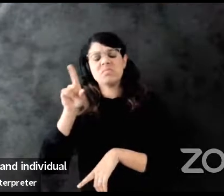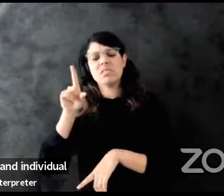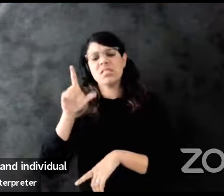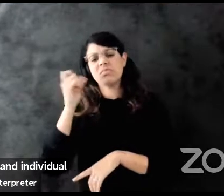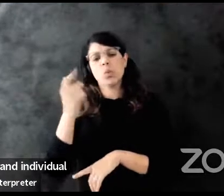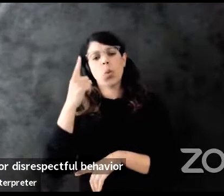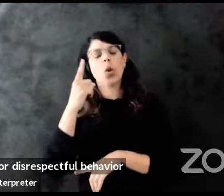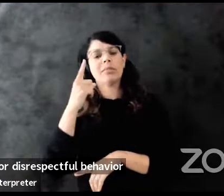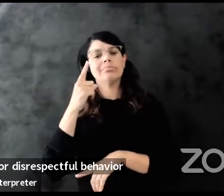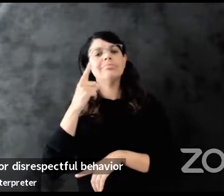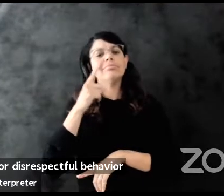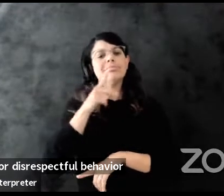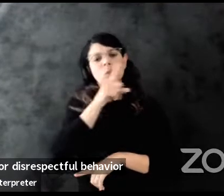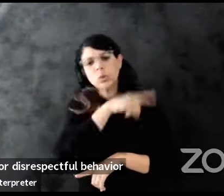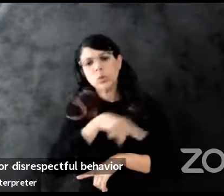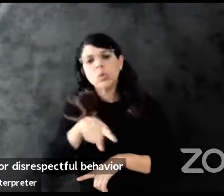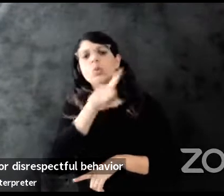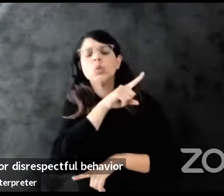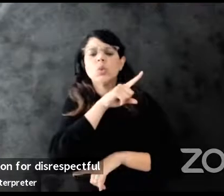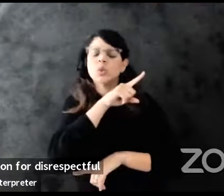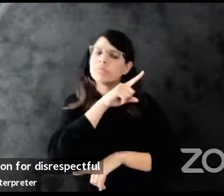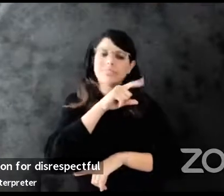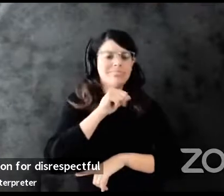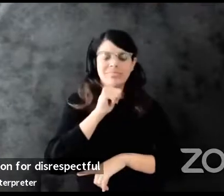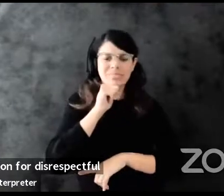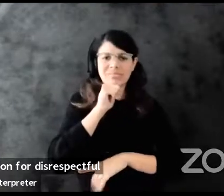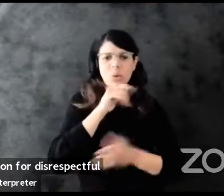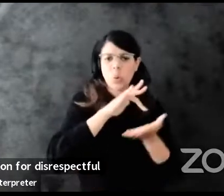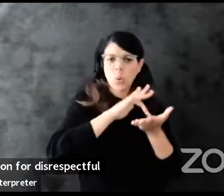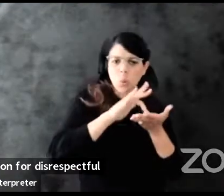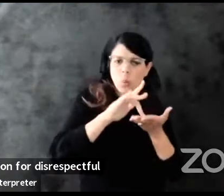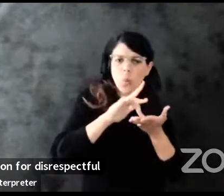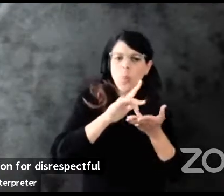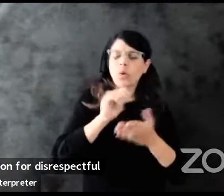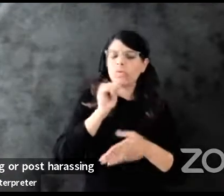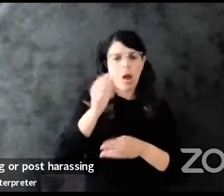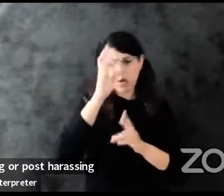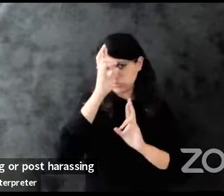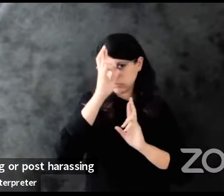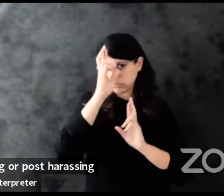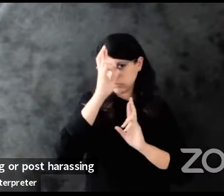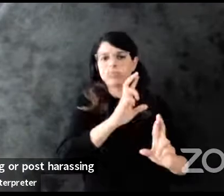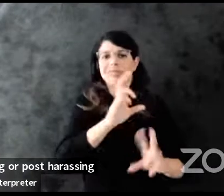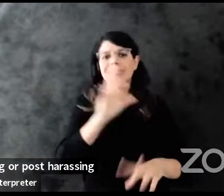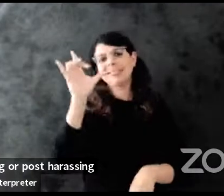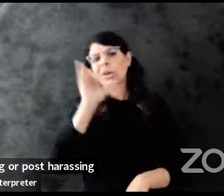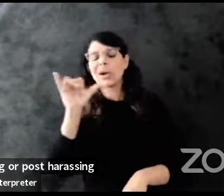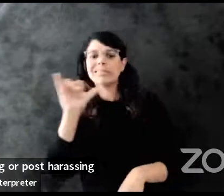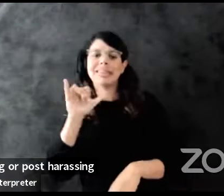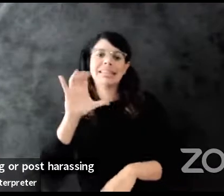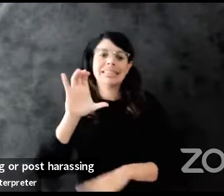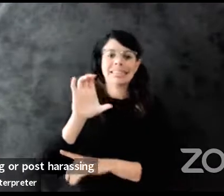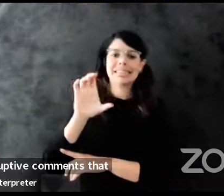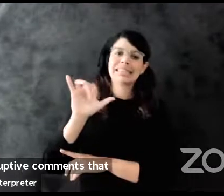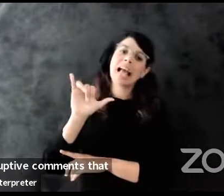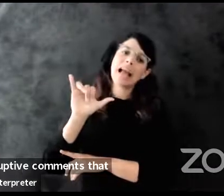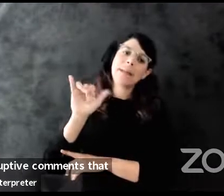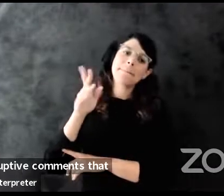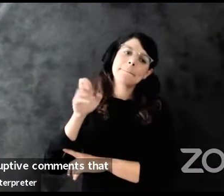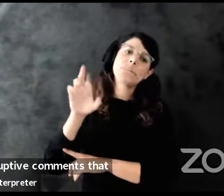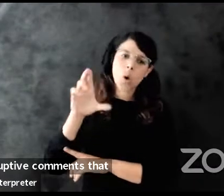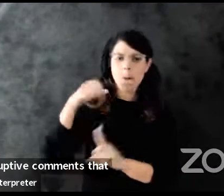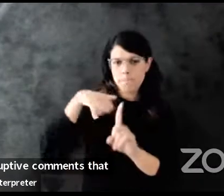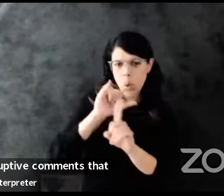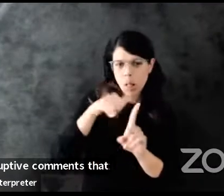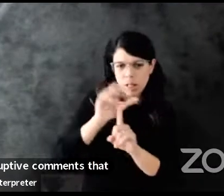behavior, such as cyberbullying or post-harassing, discriminating, disruptive comments that are vulgar, profane, obscene, libelous, slanderous,